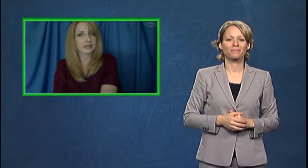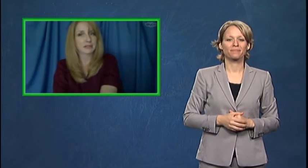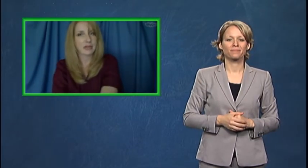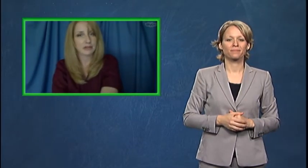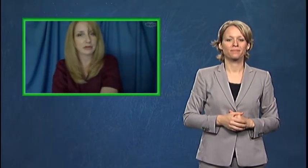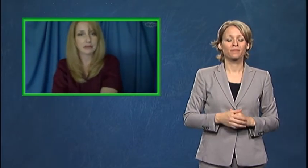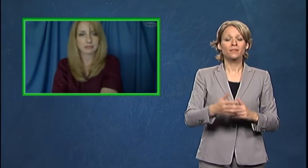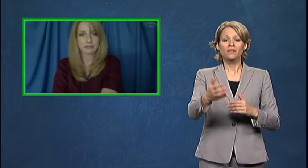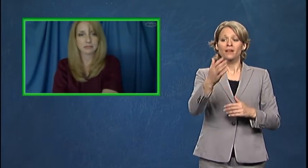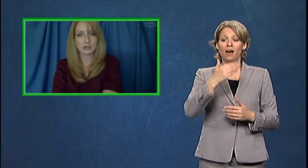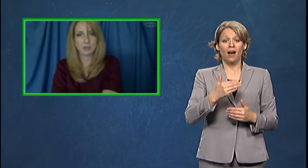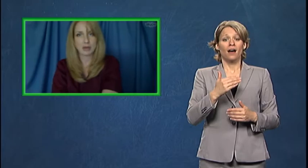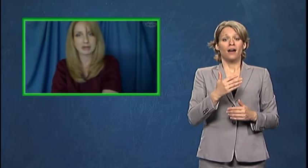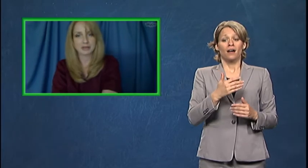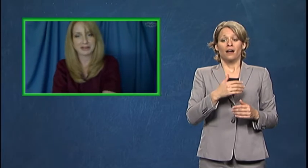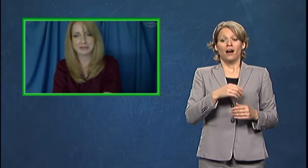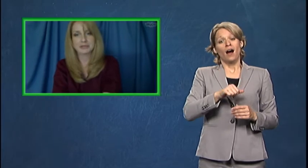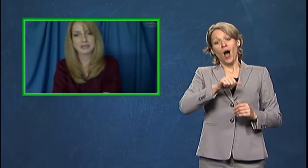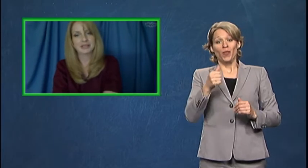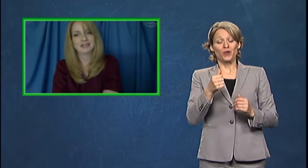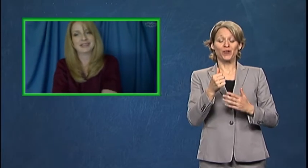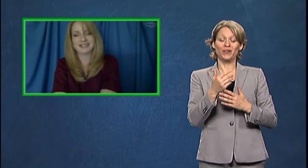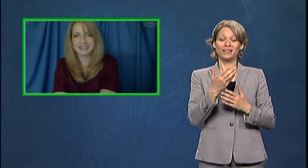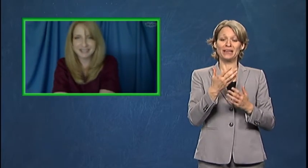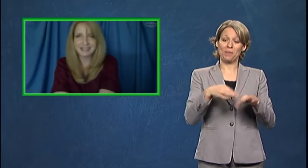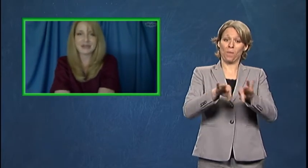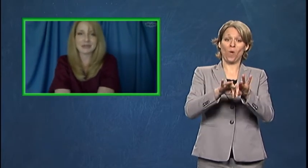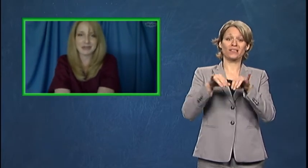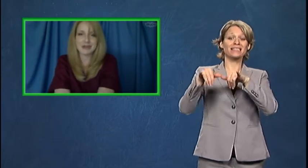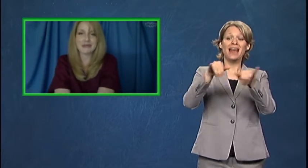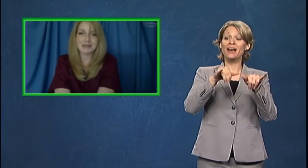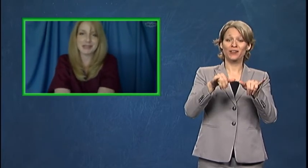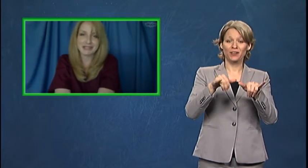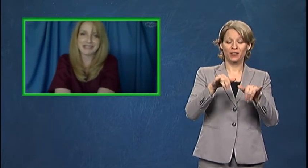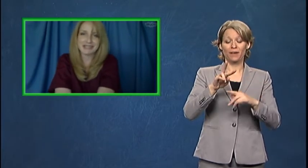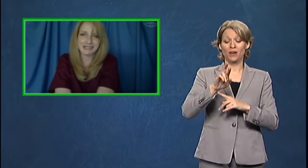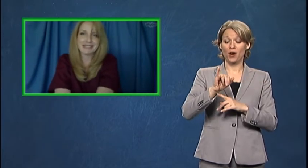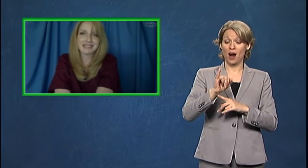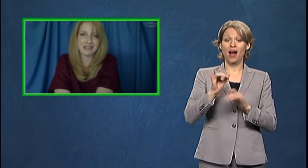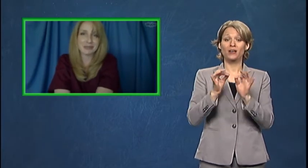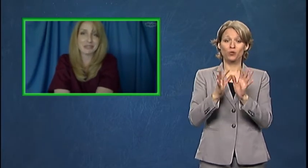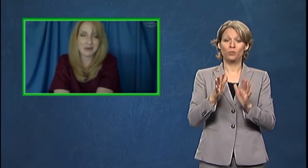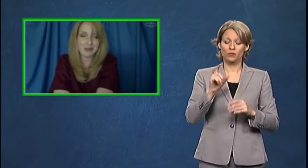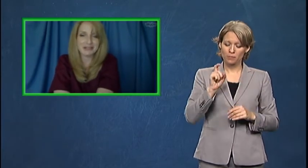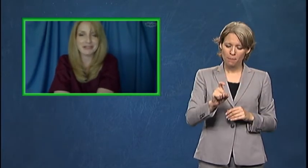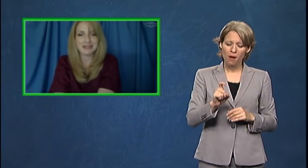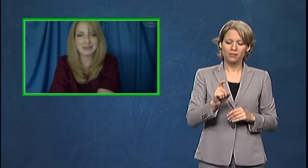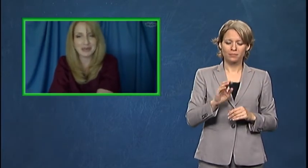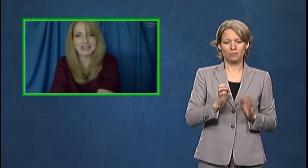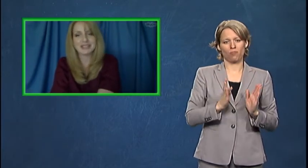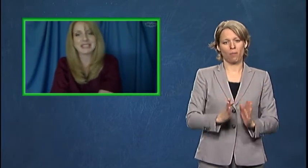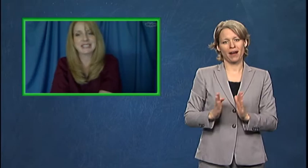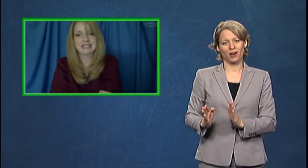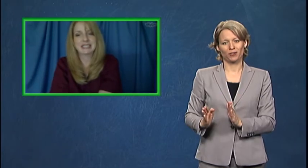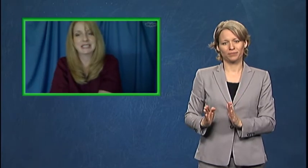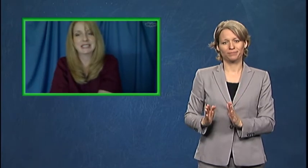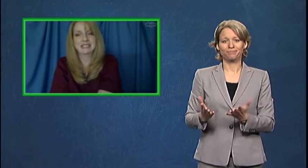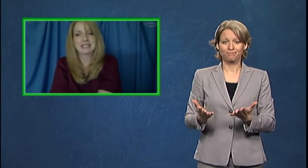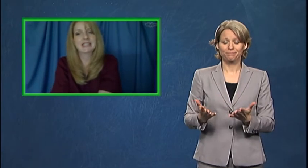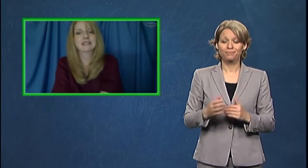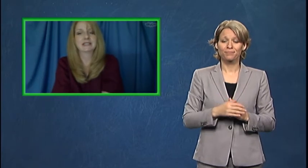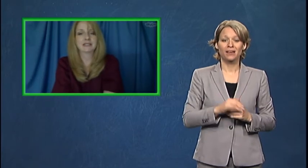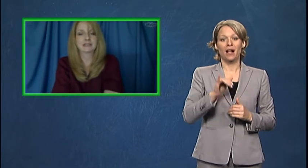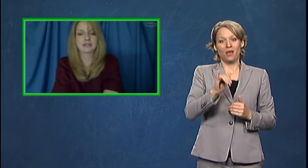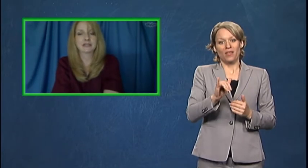Prepared, that's my other soapbox item, and it goes along with being consistently scheduled and qualified, but